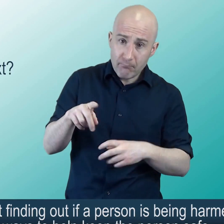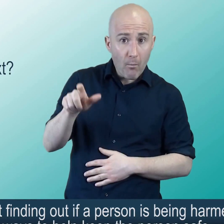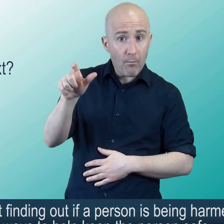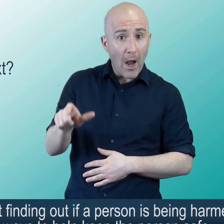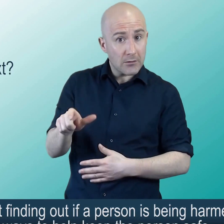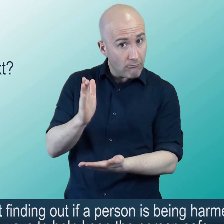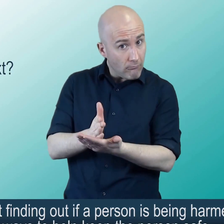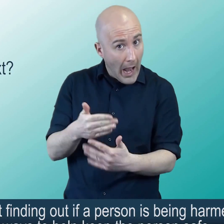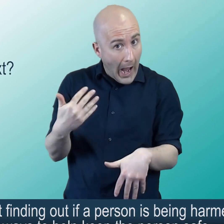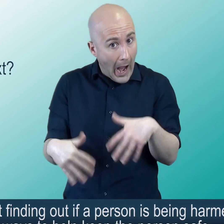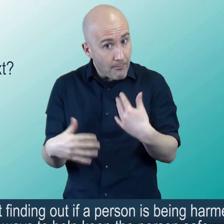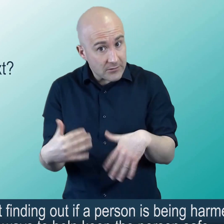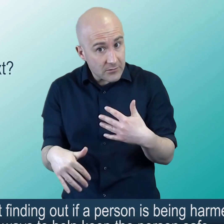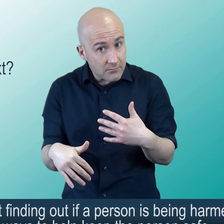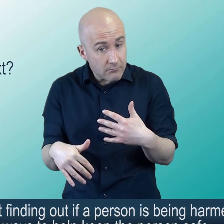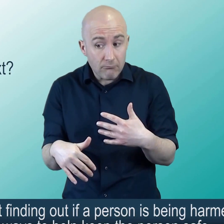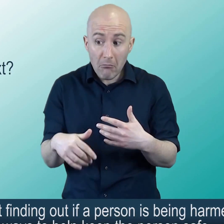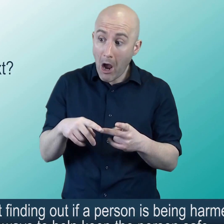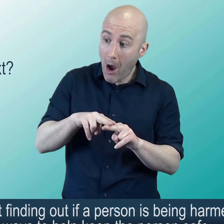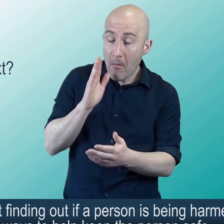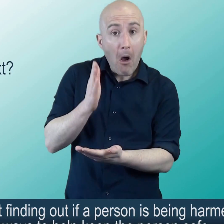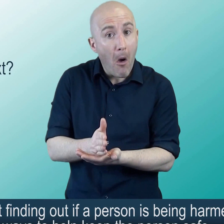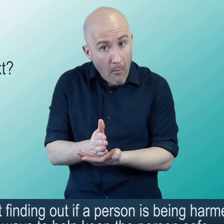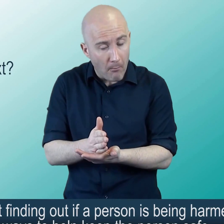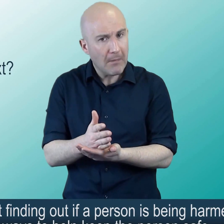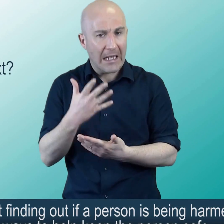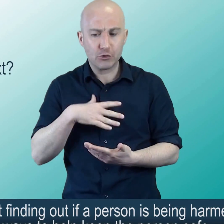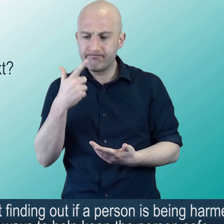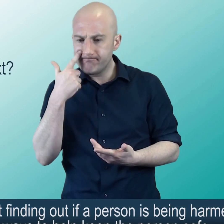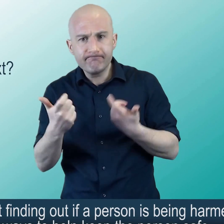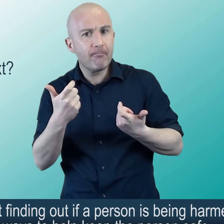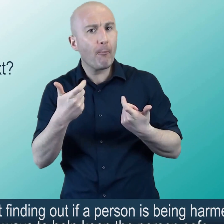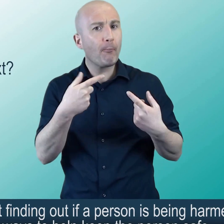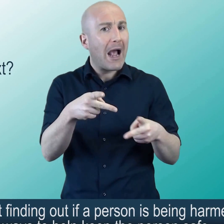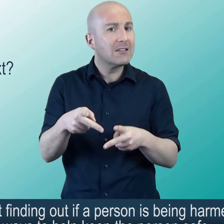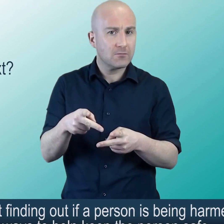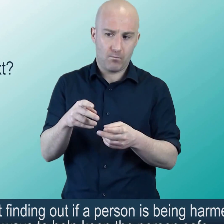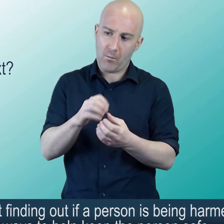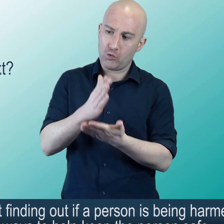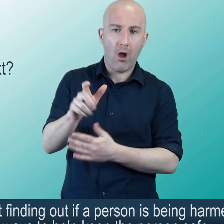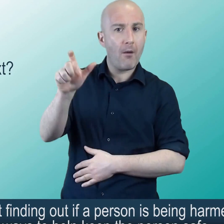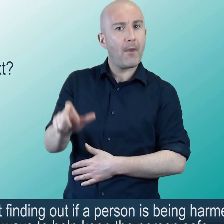The Act is about finding out if a person is being harmed and finding ways to keep that person safe.